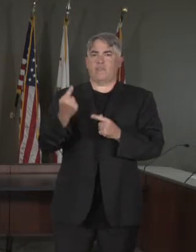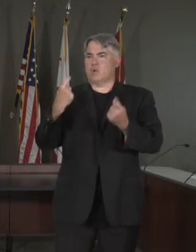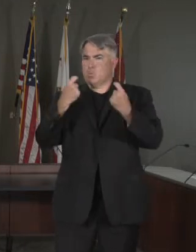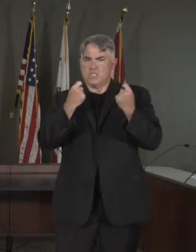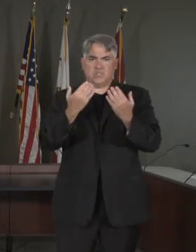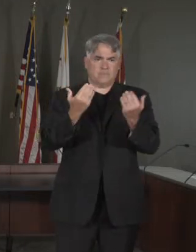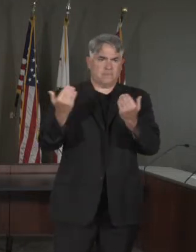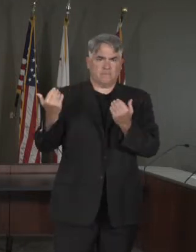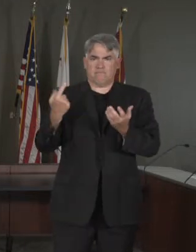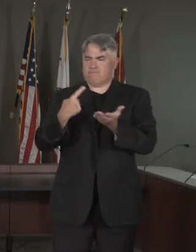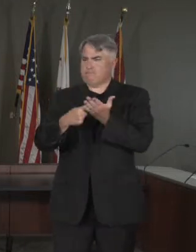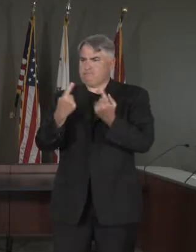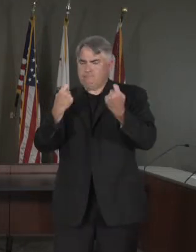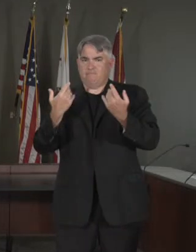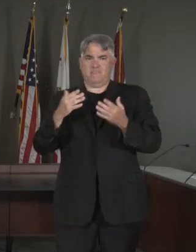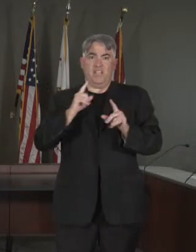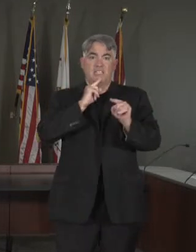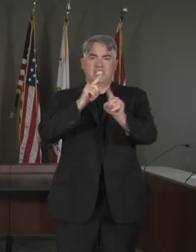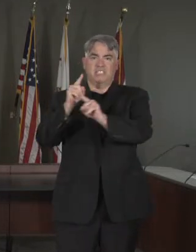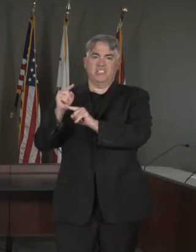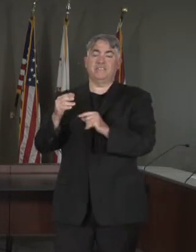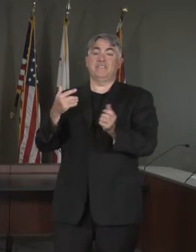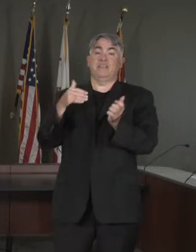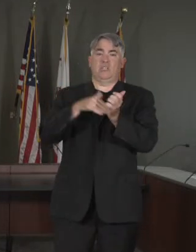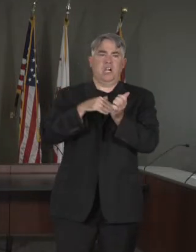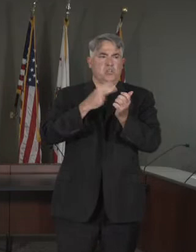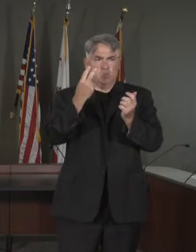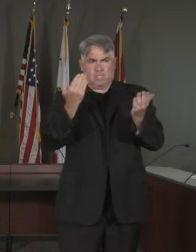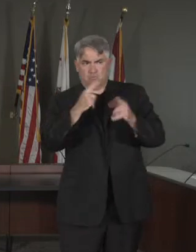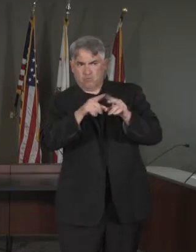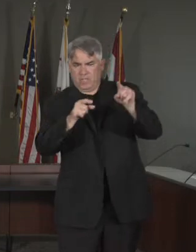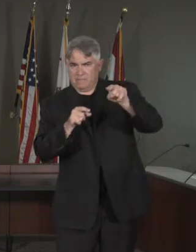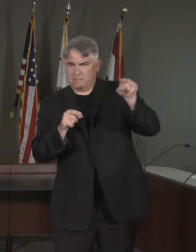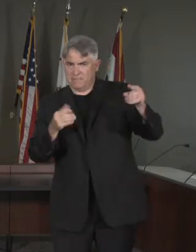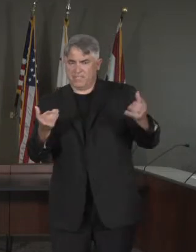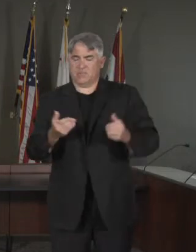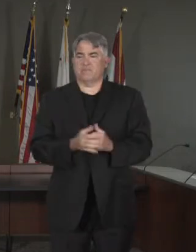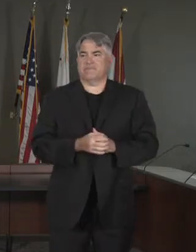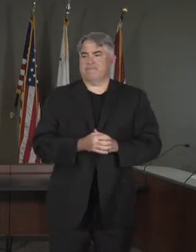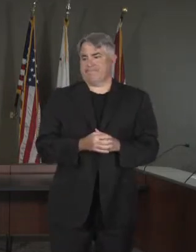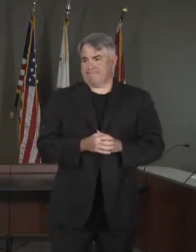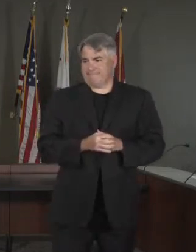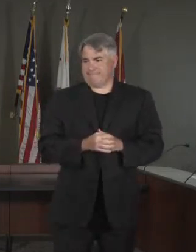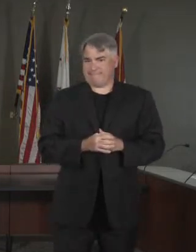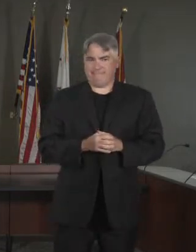and our public health doctors are here as well for any questions that you may have for them.